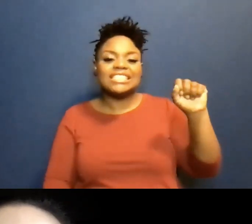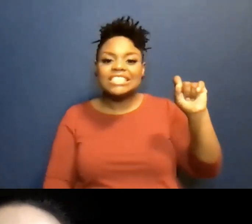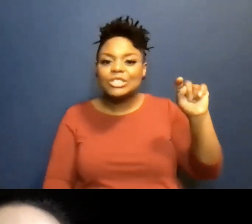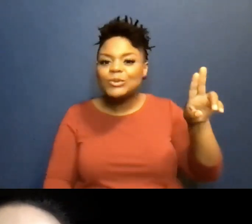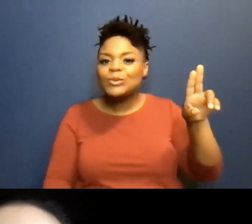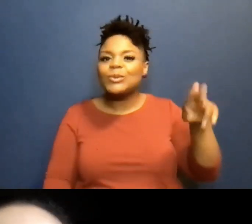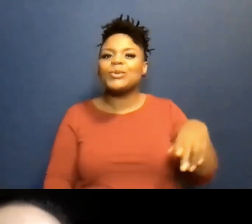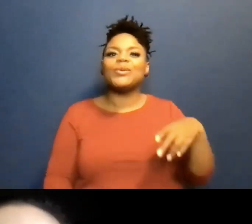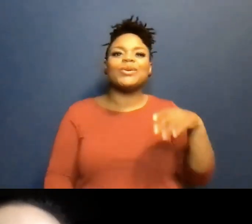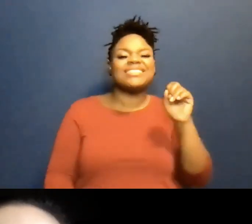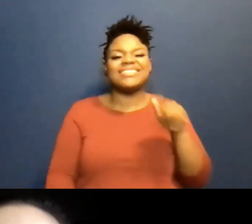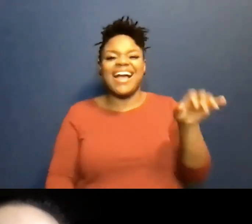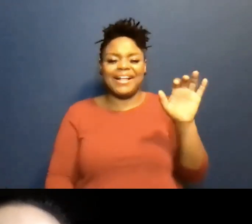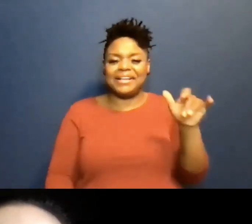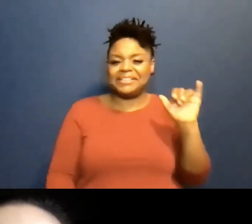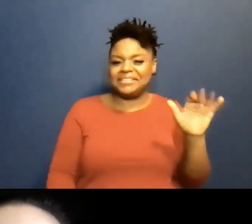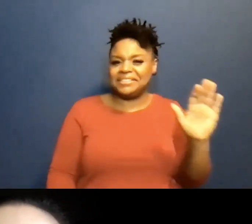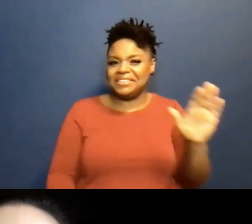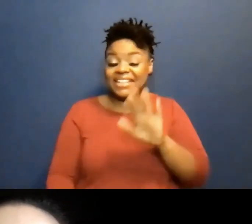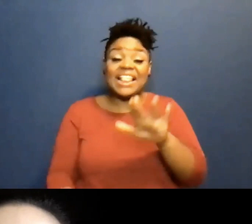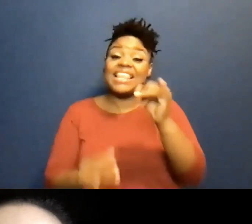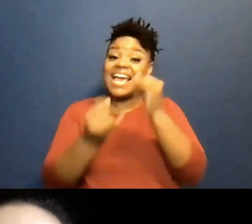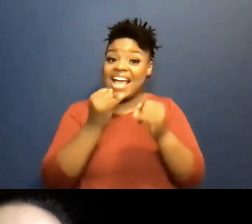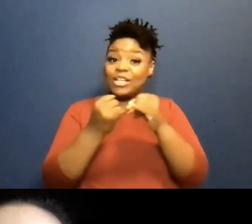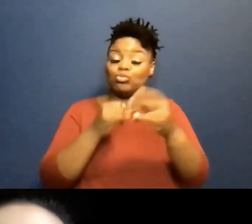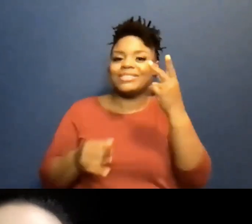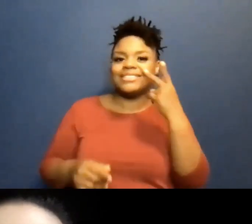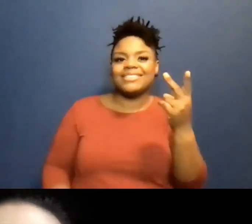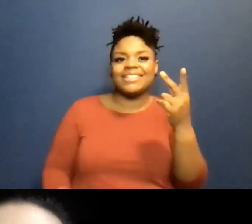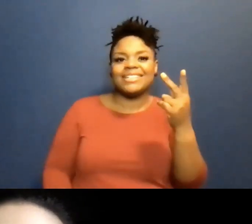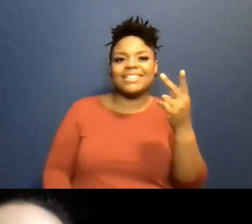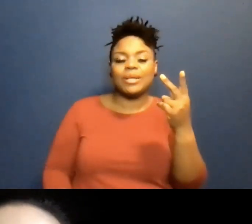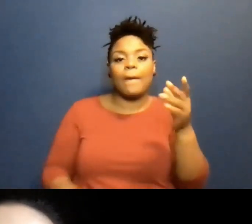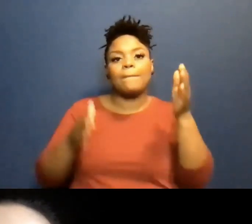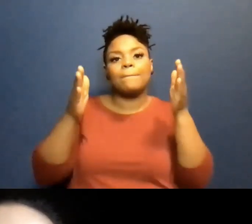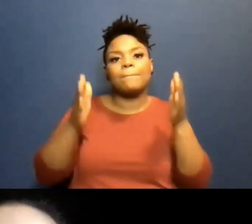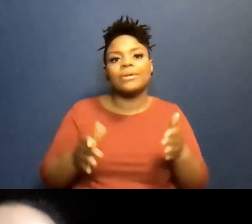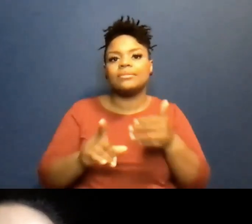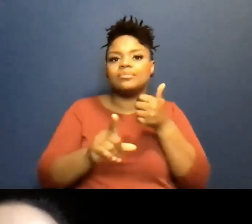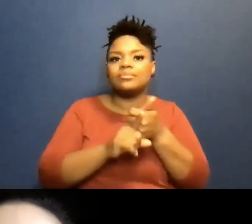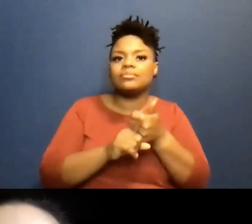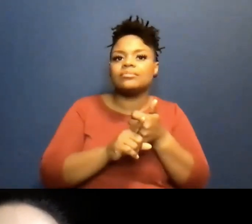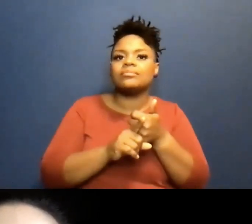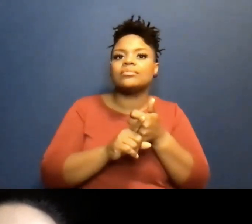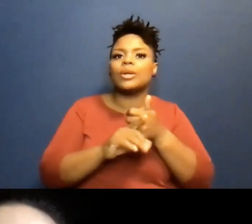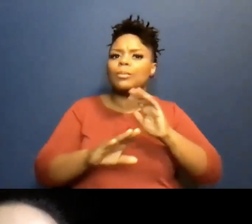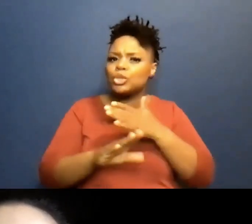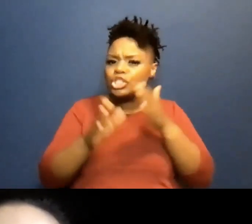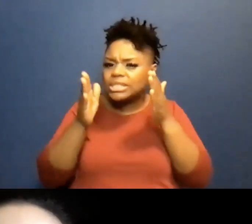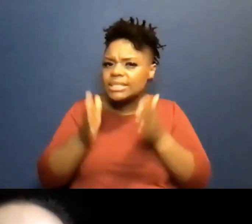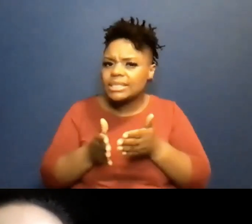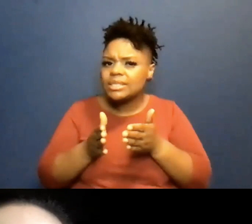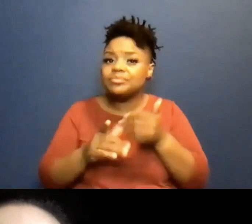the person who was the musician who's deaf. And like there's this like another twist